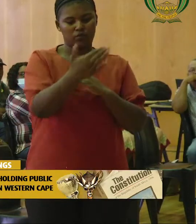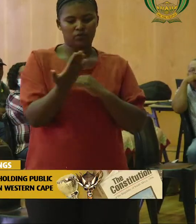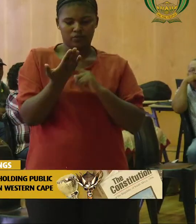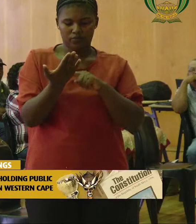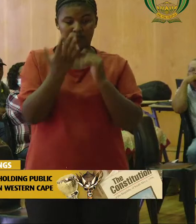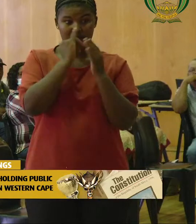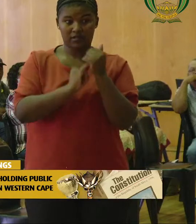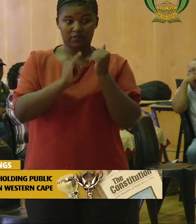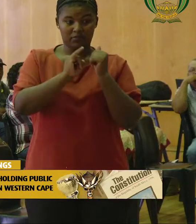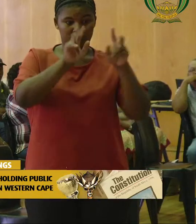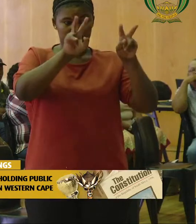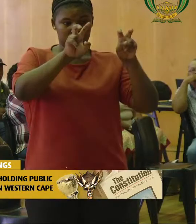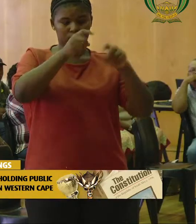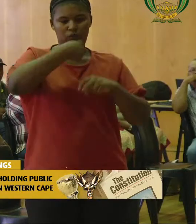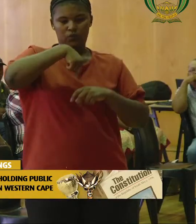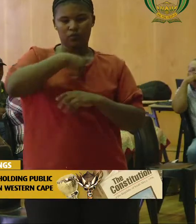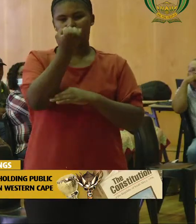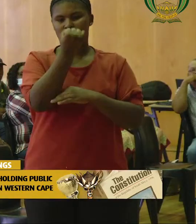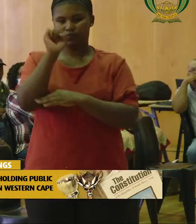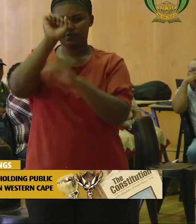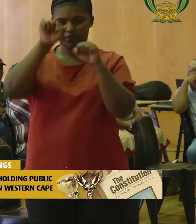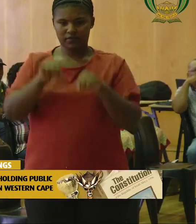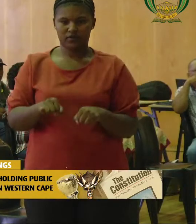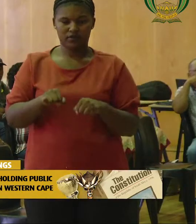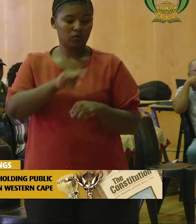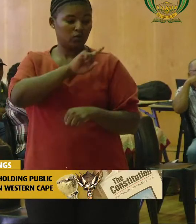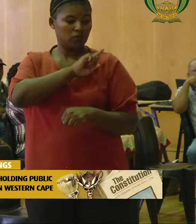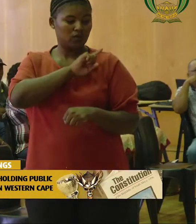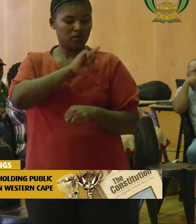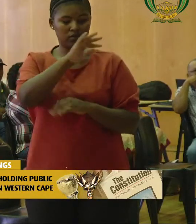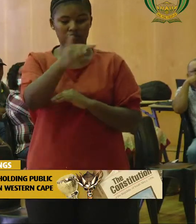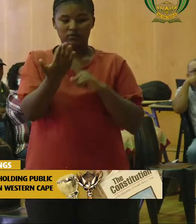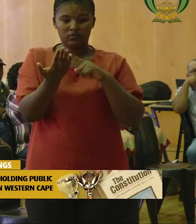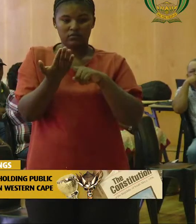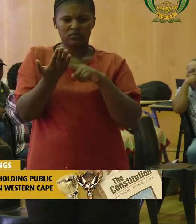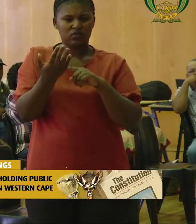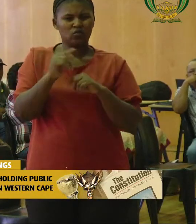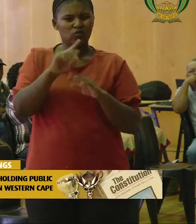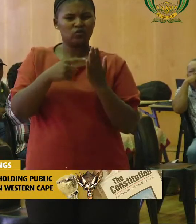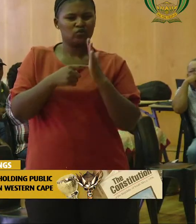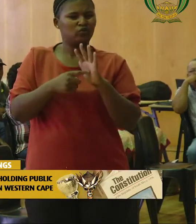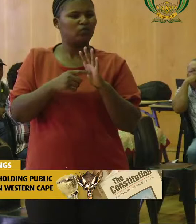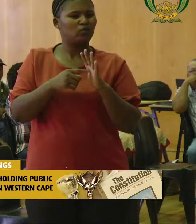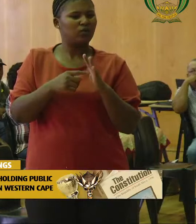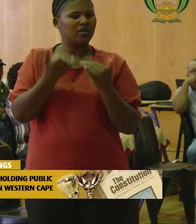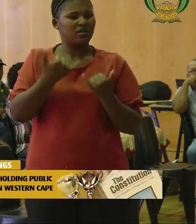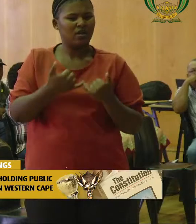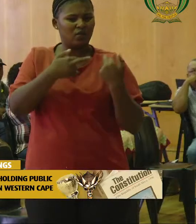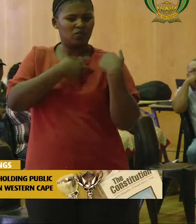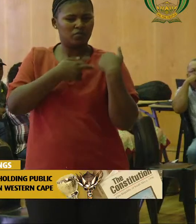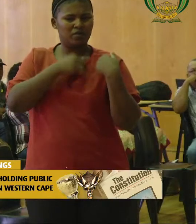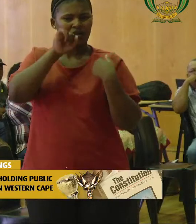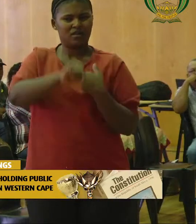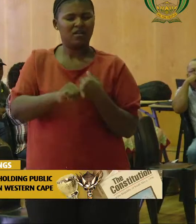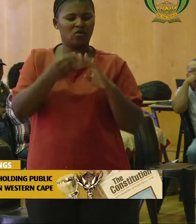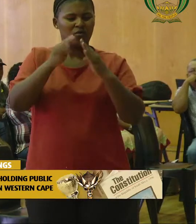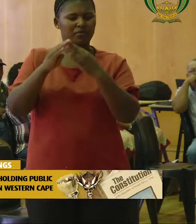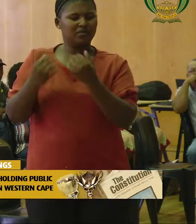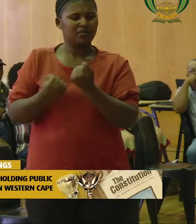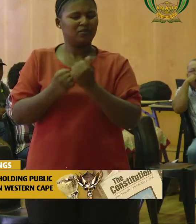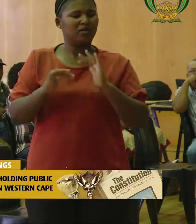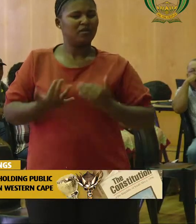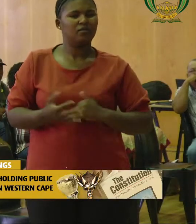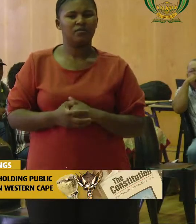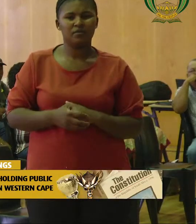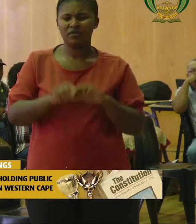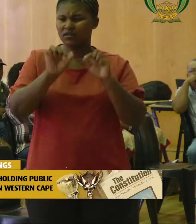candidate is that their actions do not represent what they are standing for in our communities. It is in fact, Chair, that